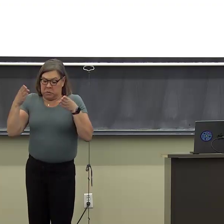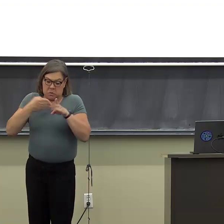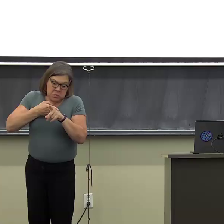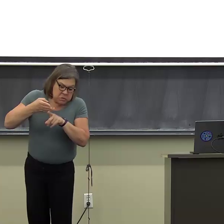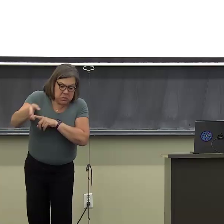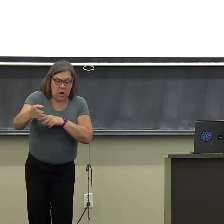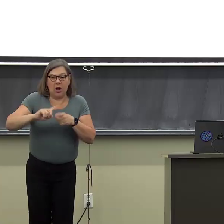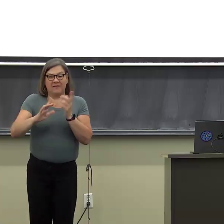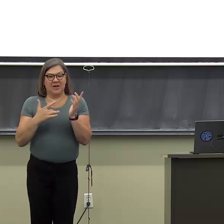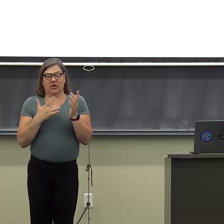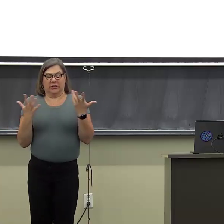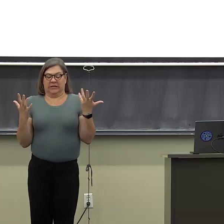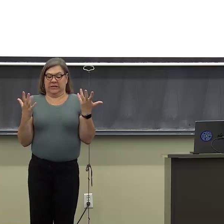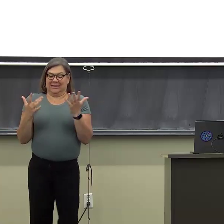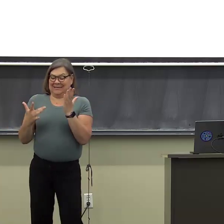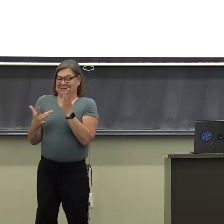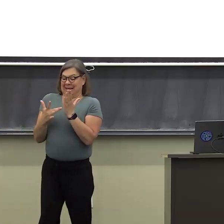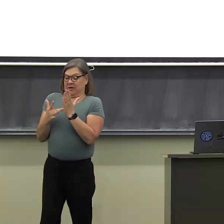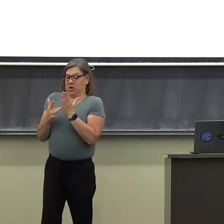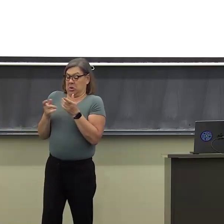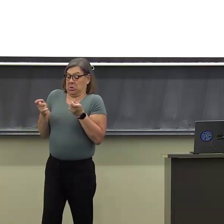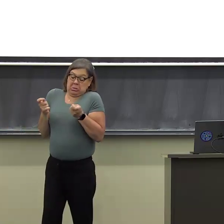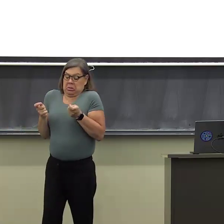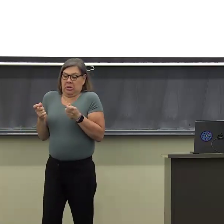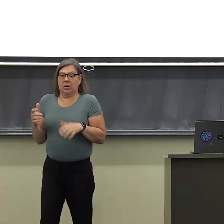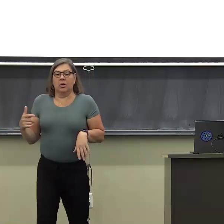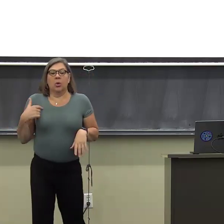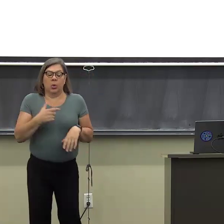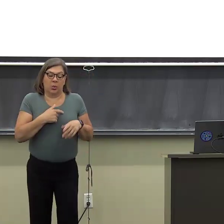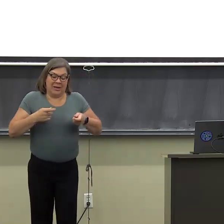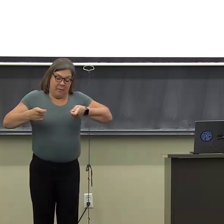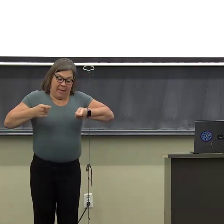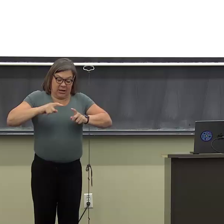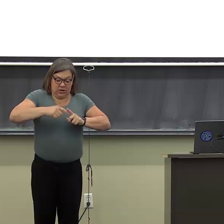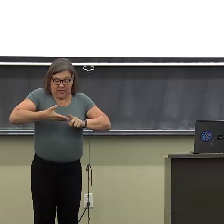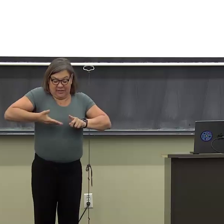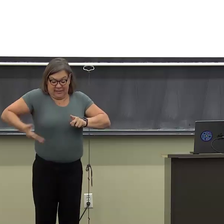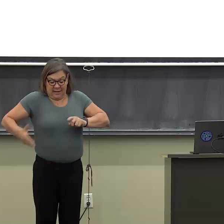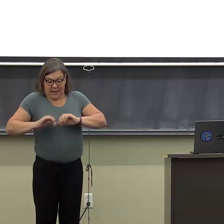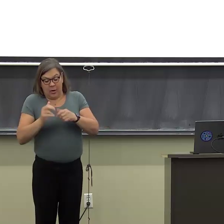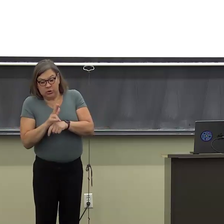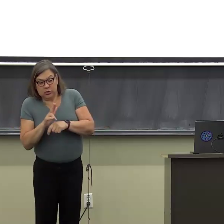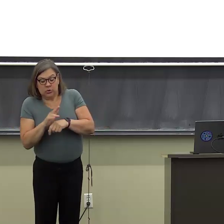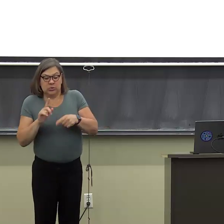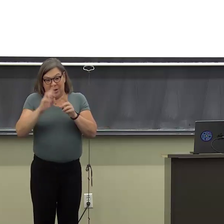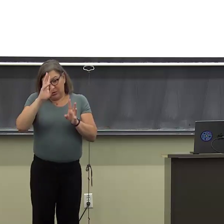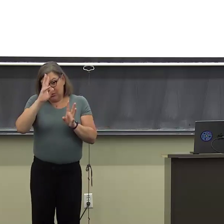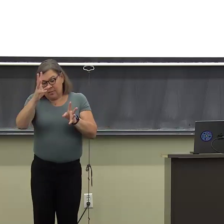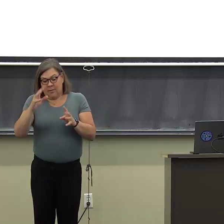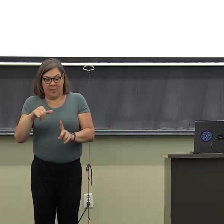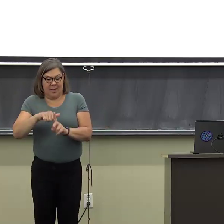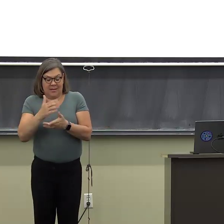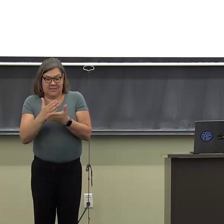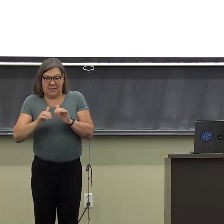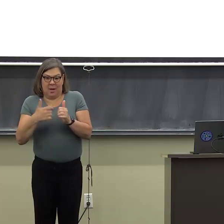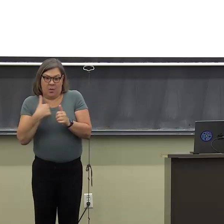technocratic approach to governance, which is to try to say how we manage this object, how it's used, how it's comprised, that somehow we're going to